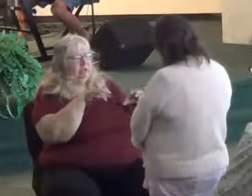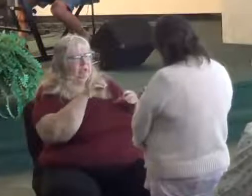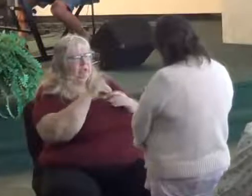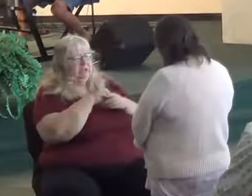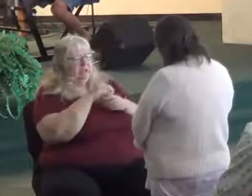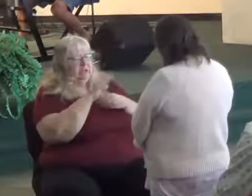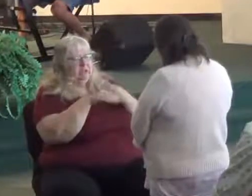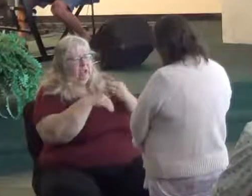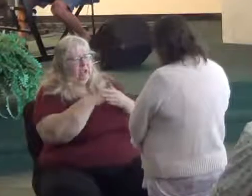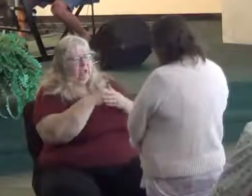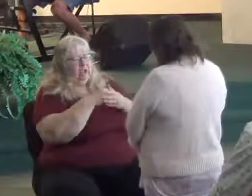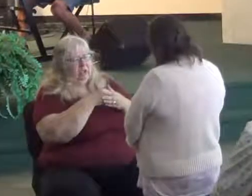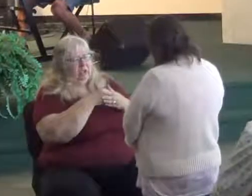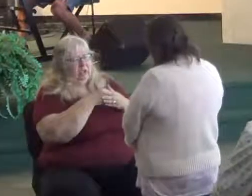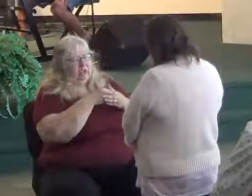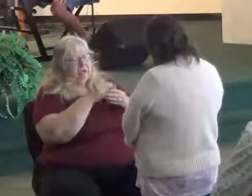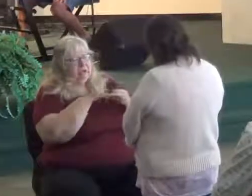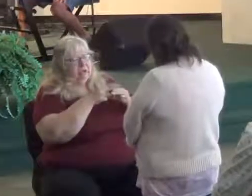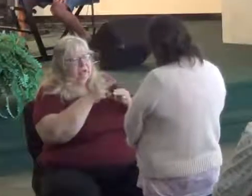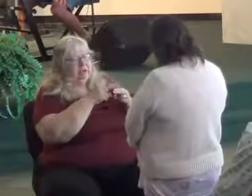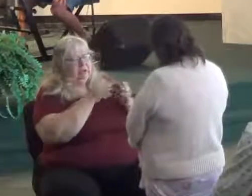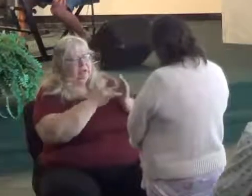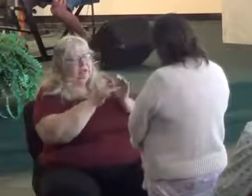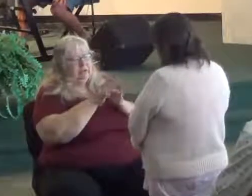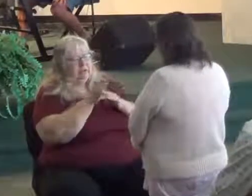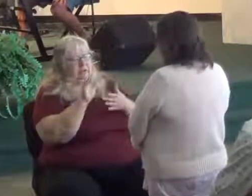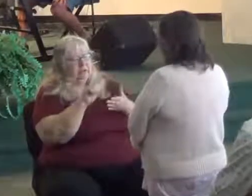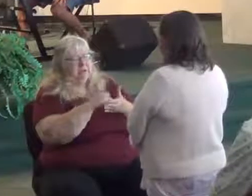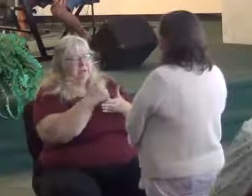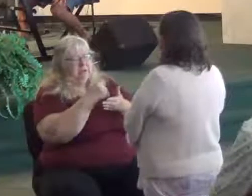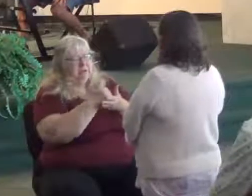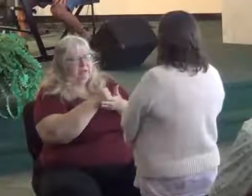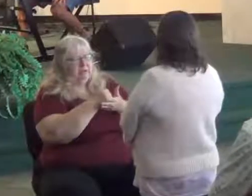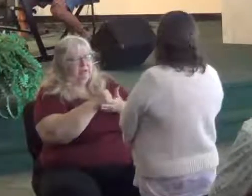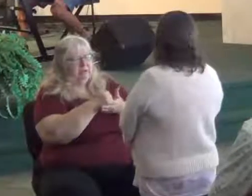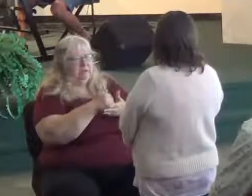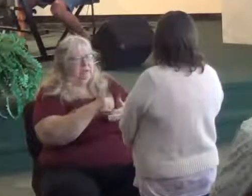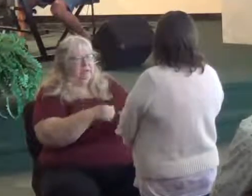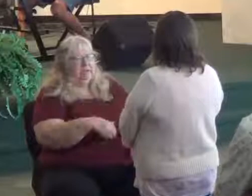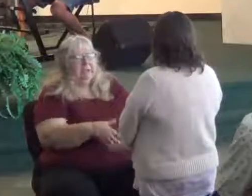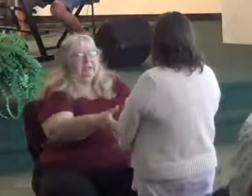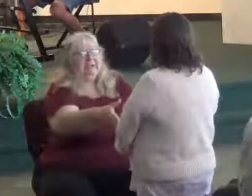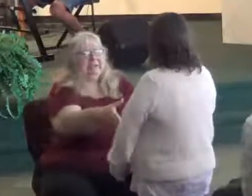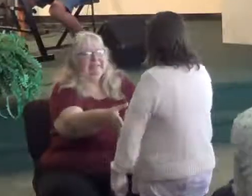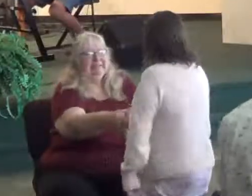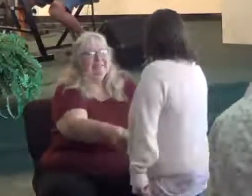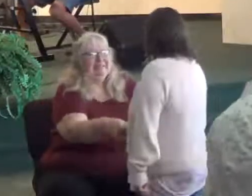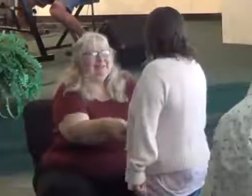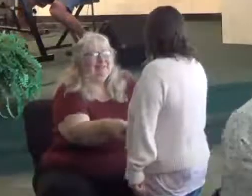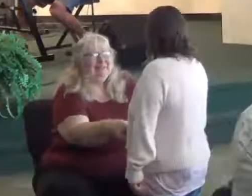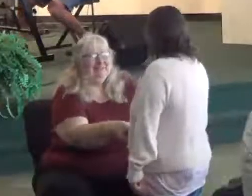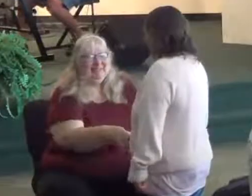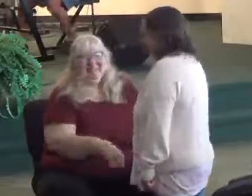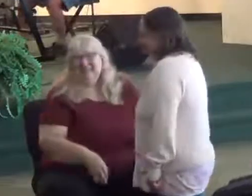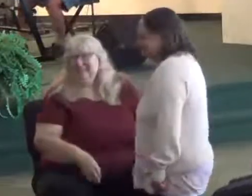name of Jesus. And everybody said, amen. Amen. Shake a hand before you sit down.